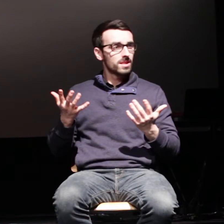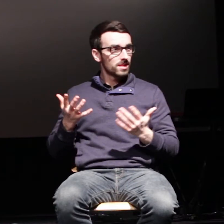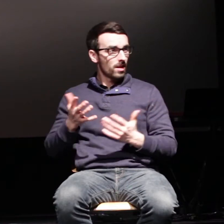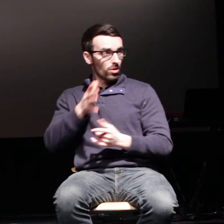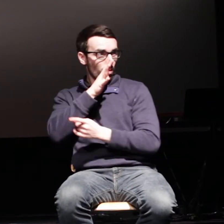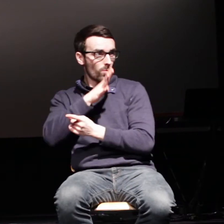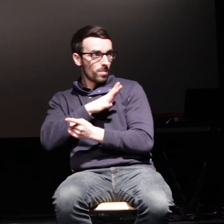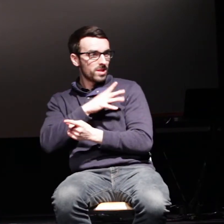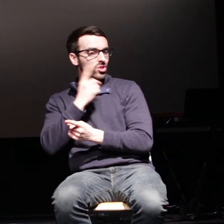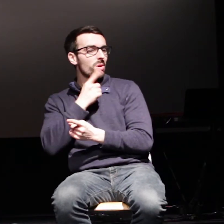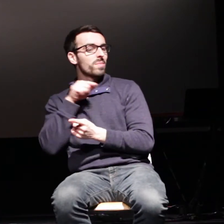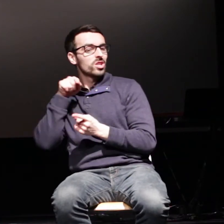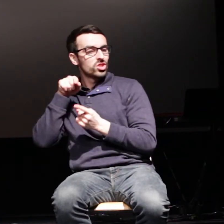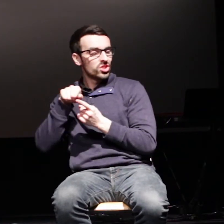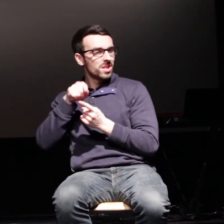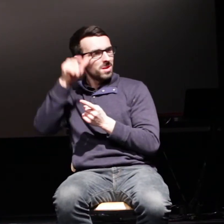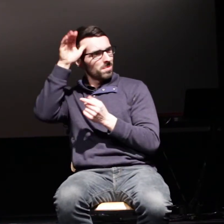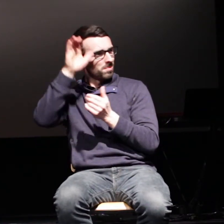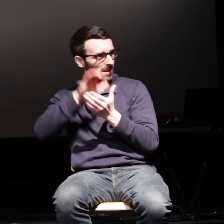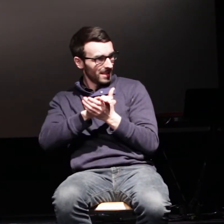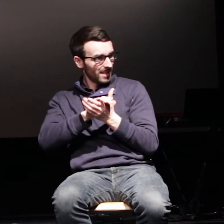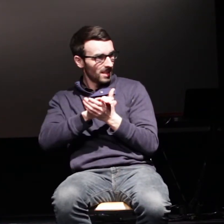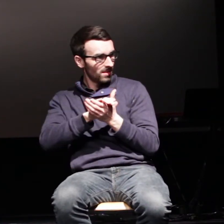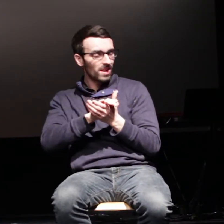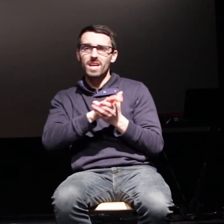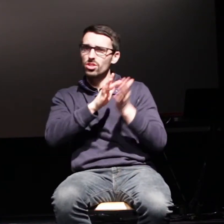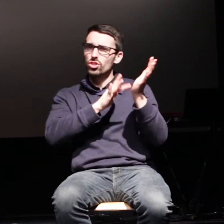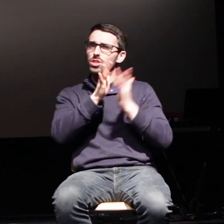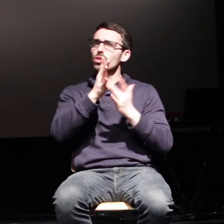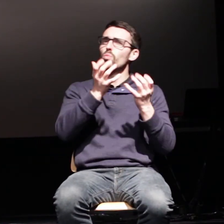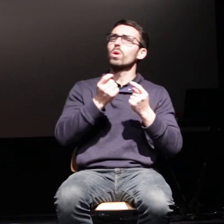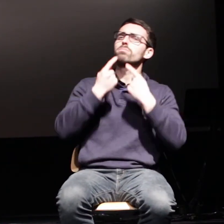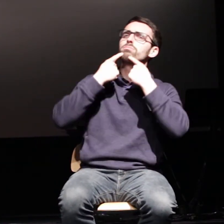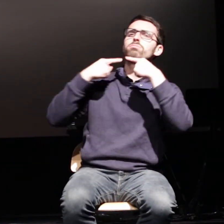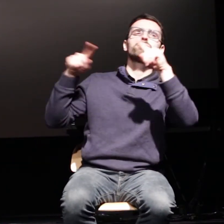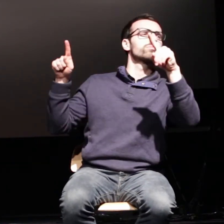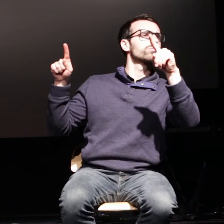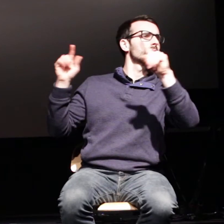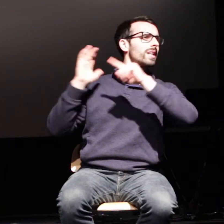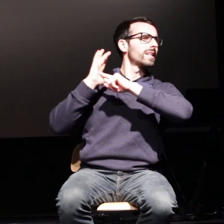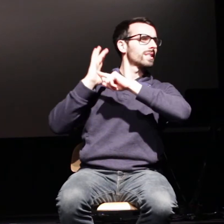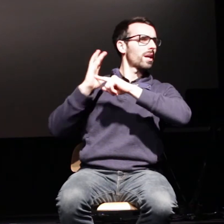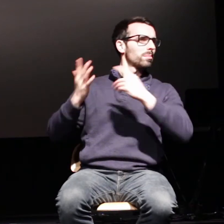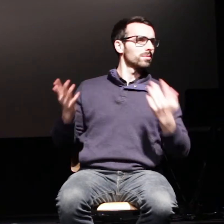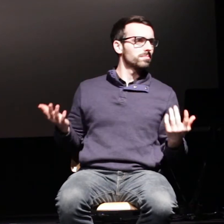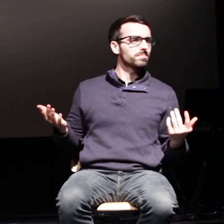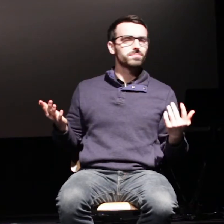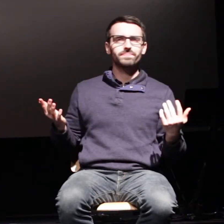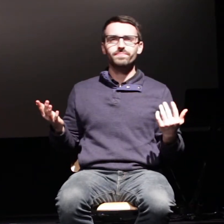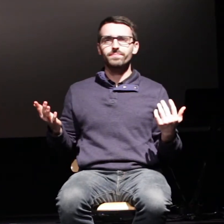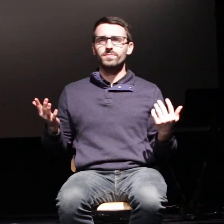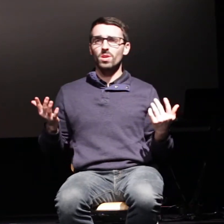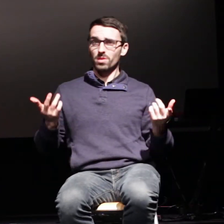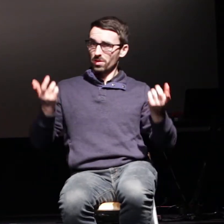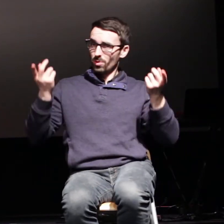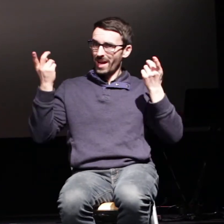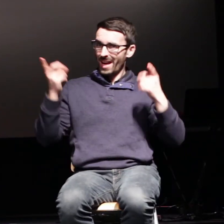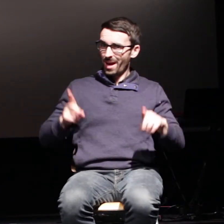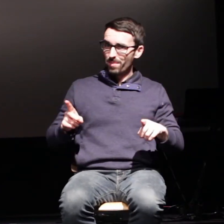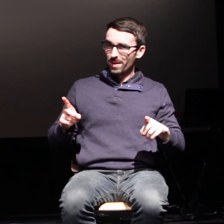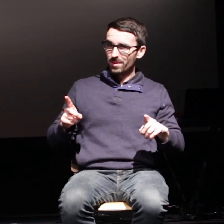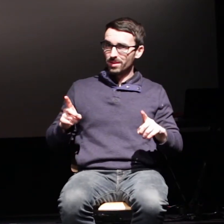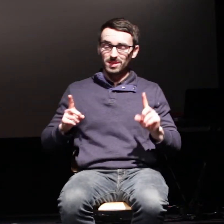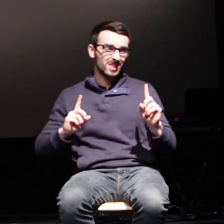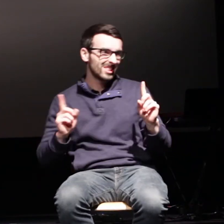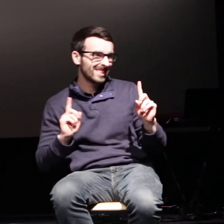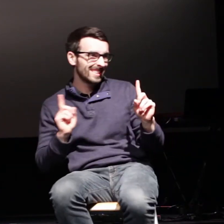believed, and Jesus wanted to make sure he corrected for everybody who was there to hear. Again, remember the thoughts she had when she goes to Jesus. Remember what it